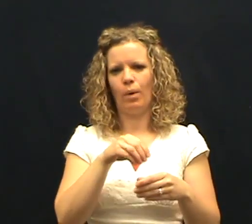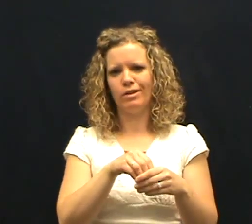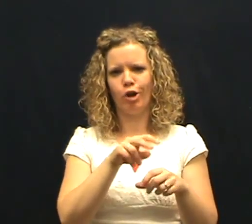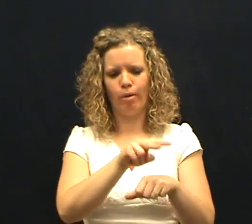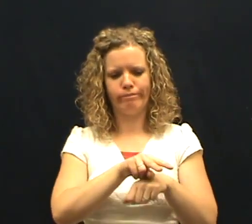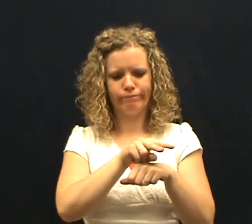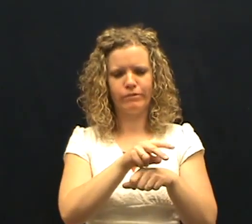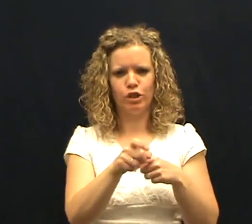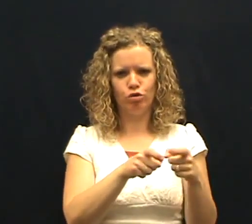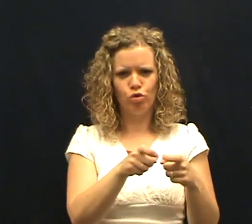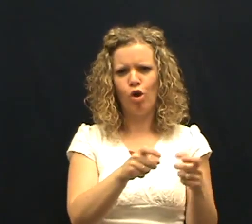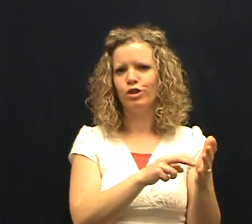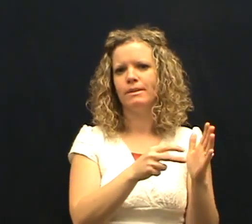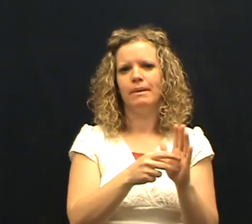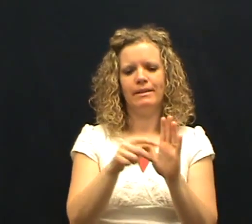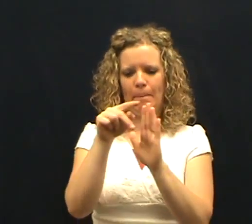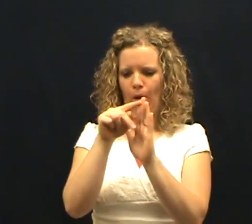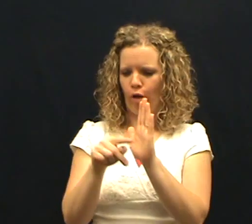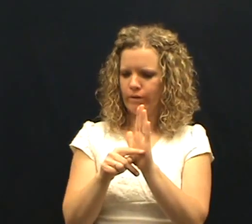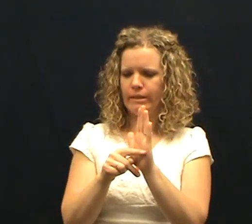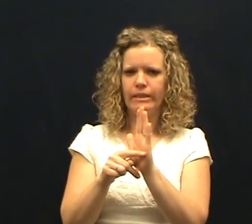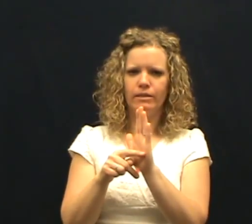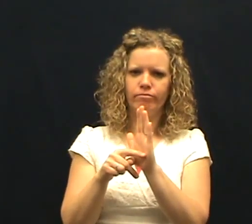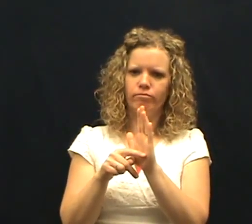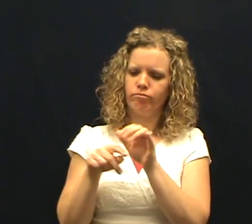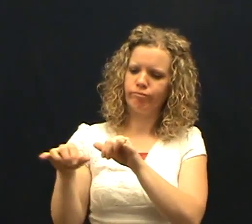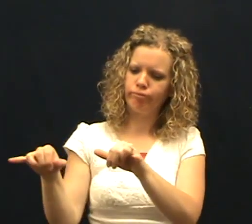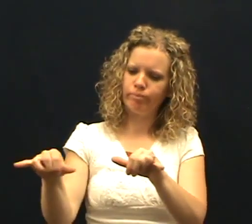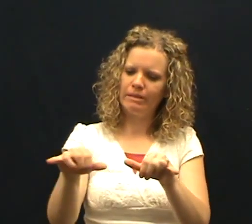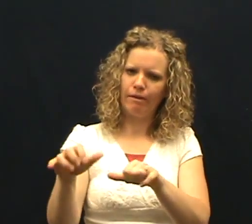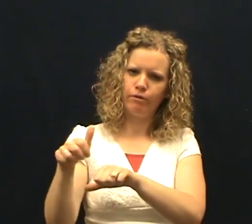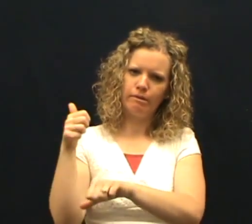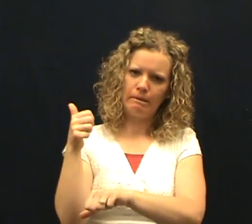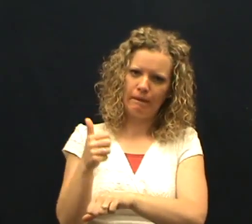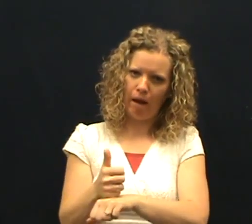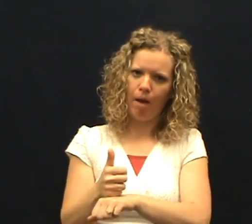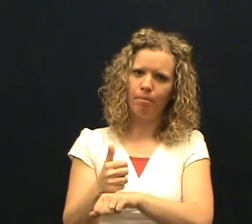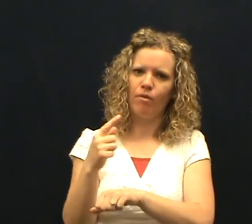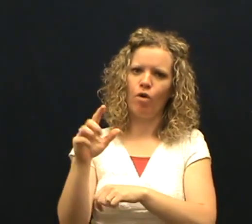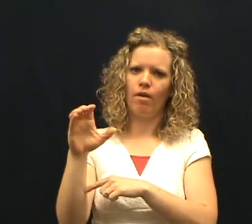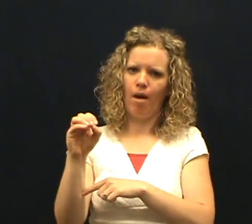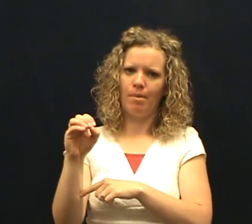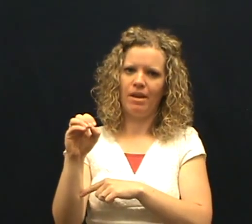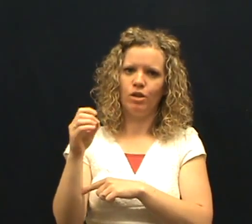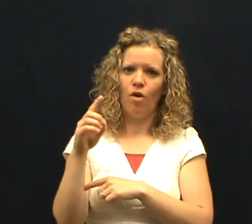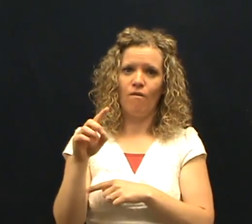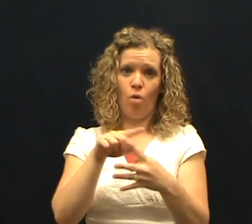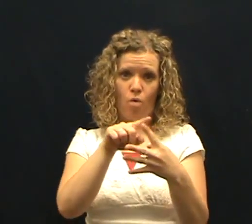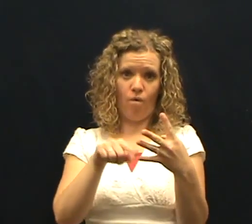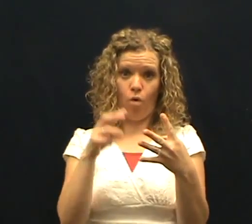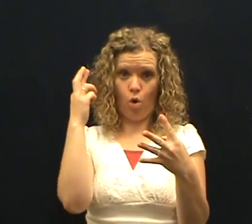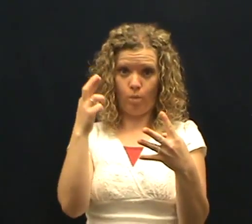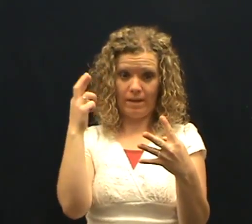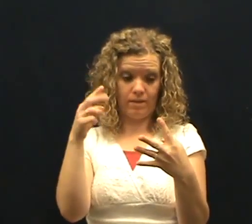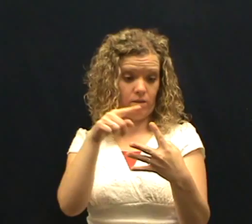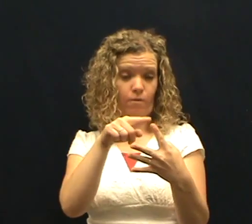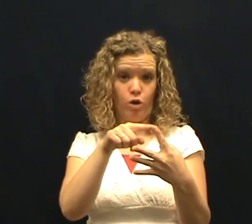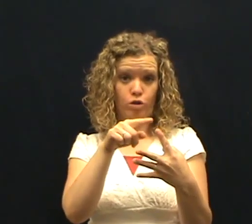and procedures that are put into place in an organization for these 4 purposes. Number 1, to protect against the theft